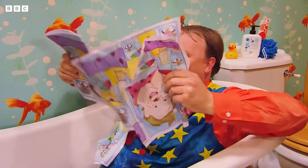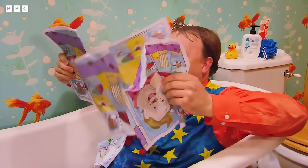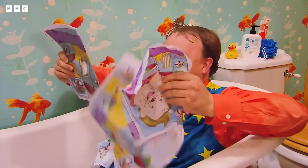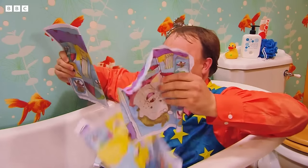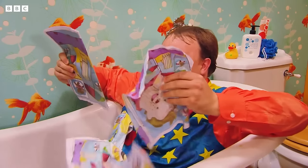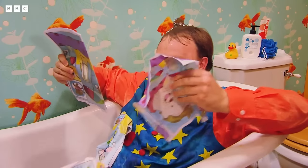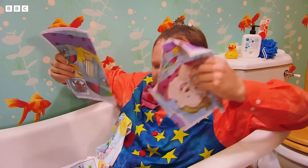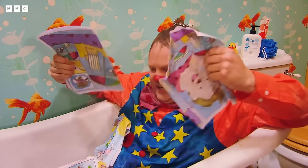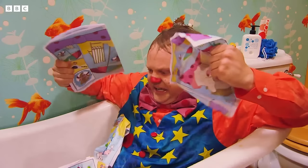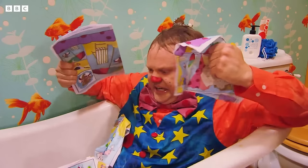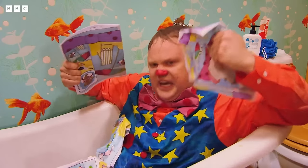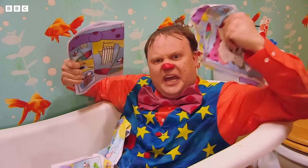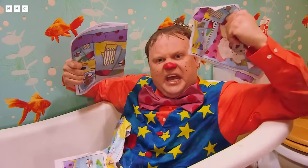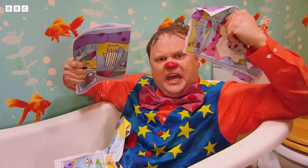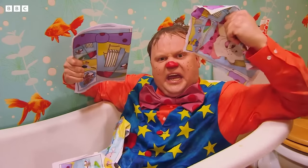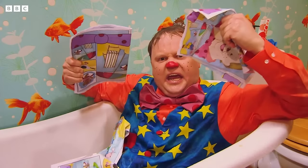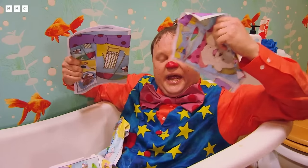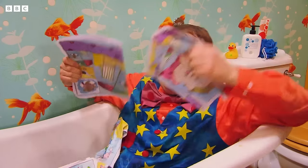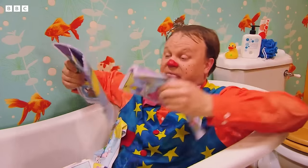Please, could you show us the sign for wet?